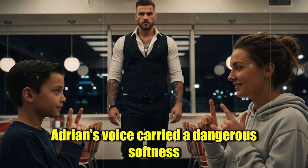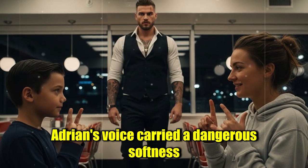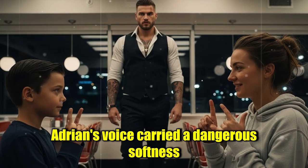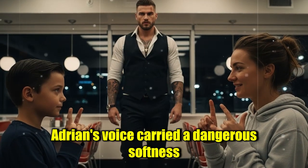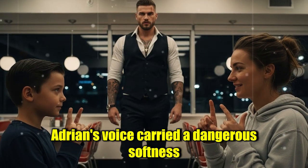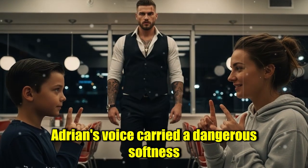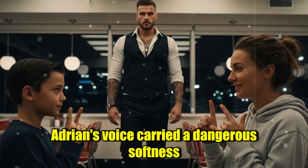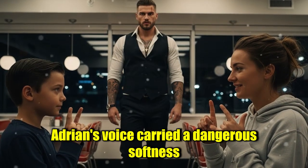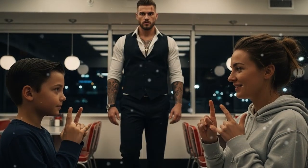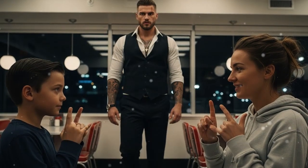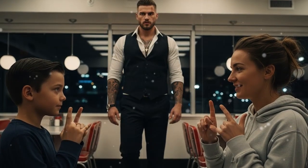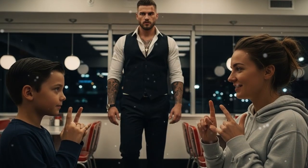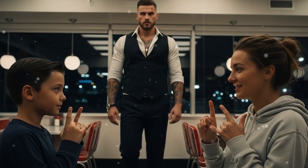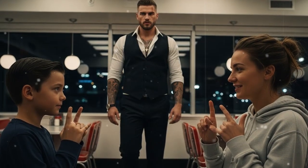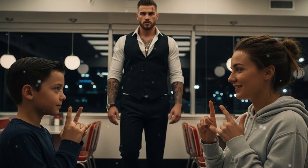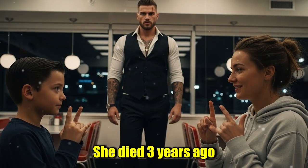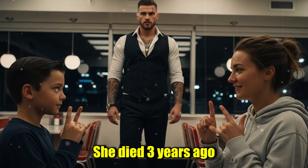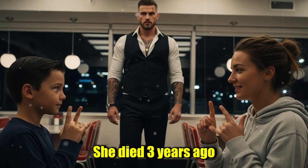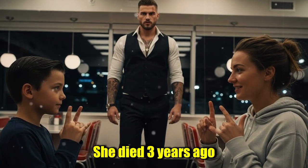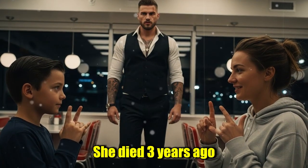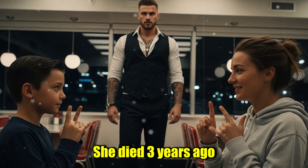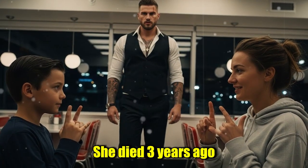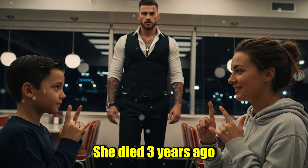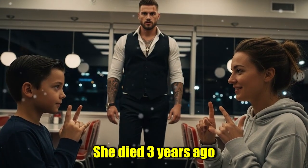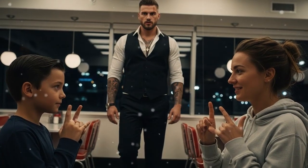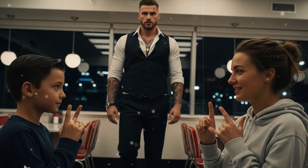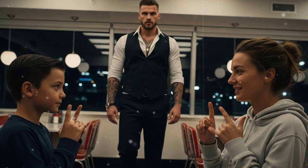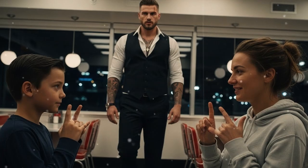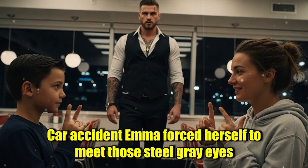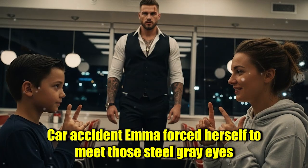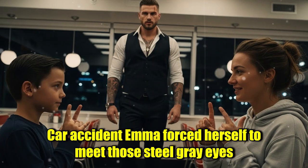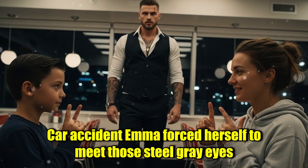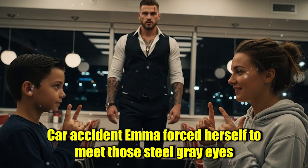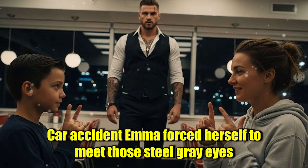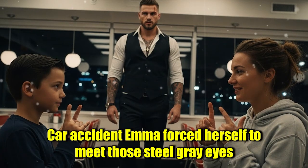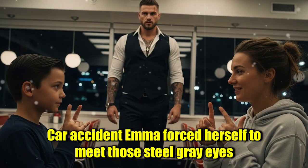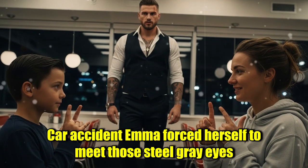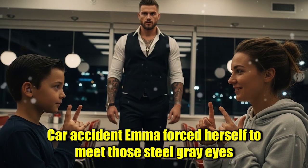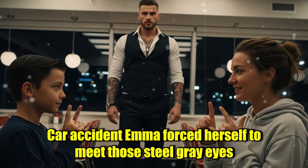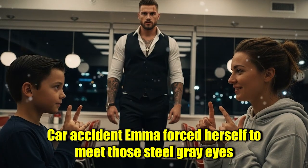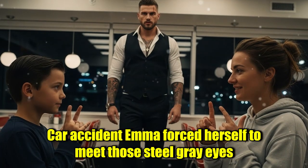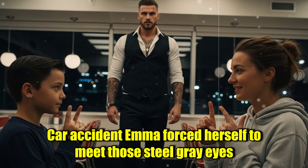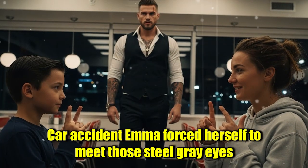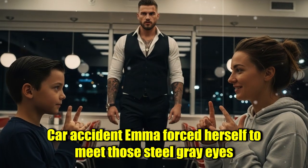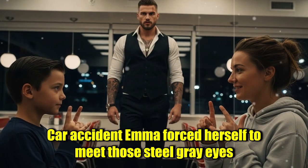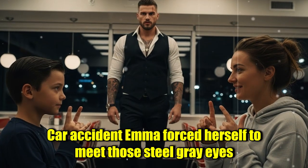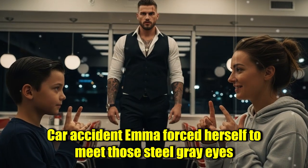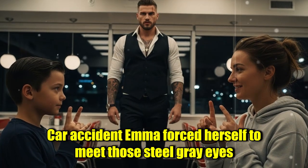a dangerous softness. "She died 3 years ago. Car accident." Emma forced herself to meet those steel-gray